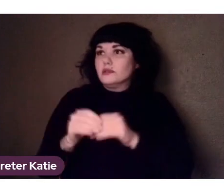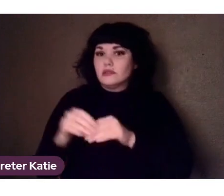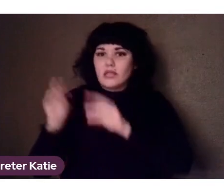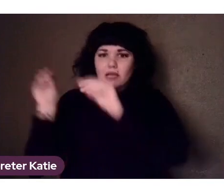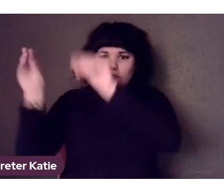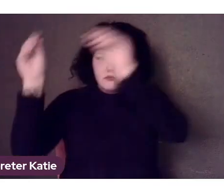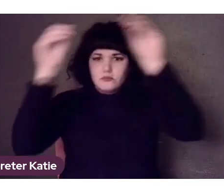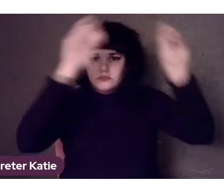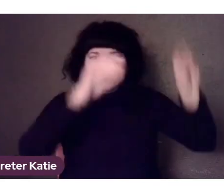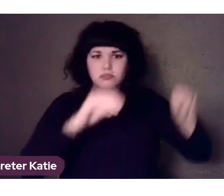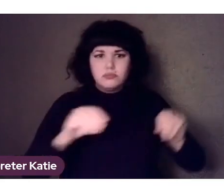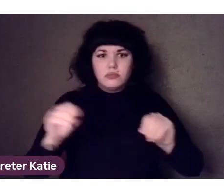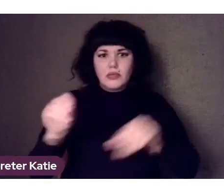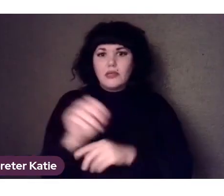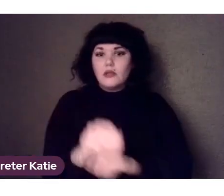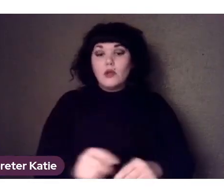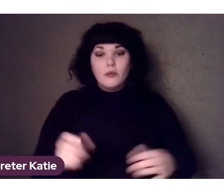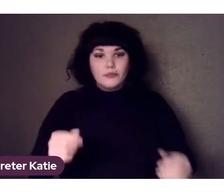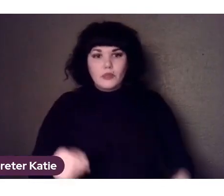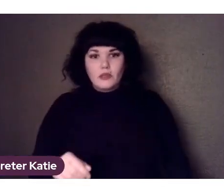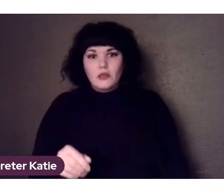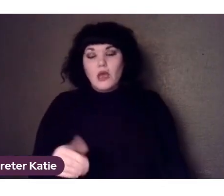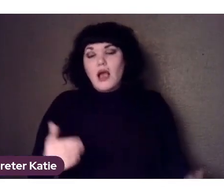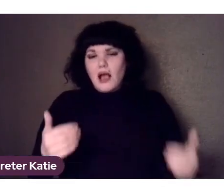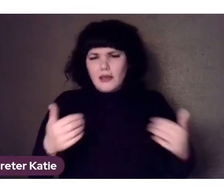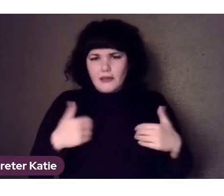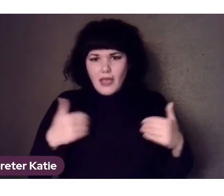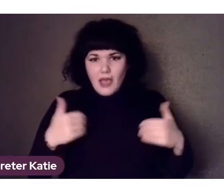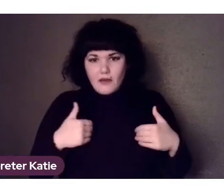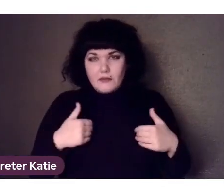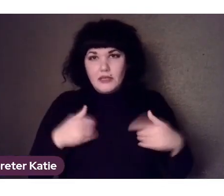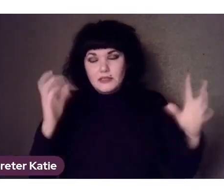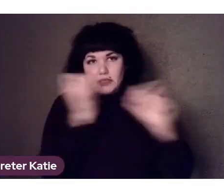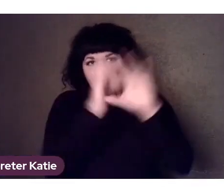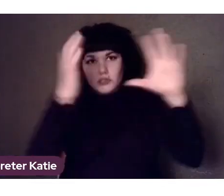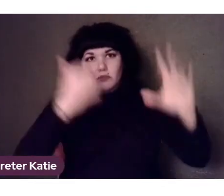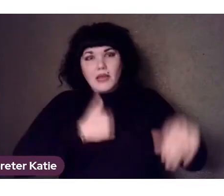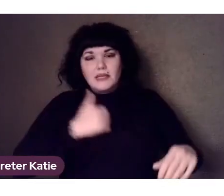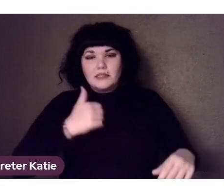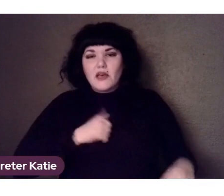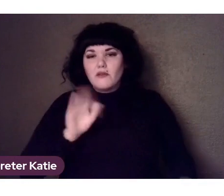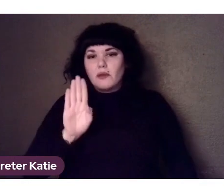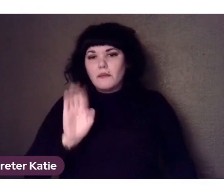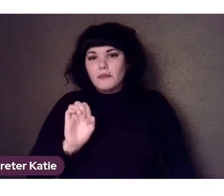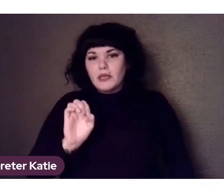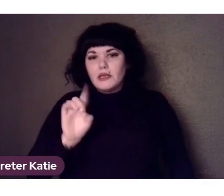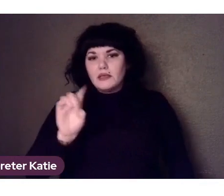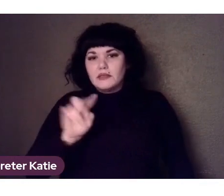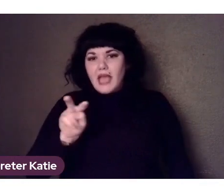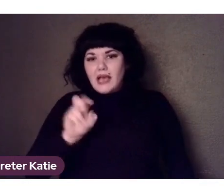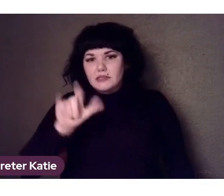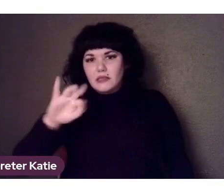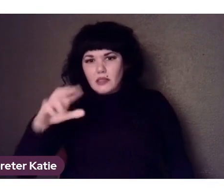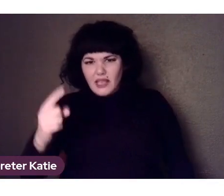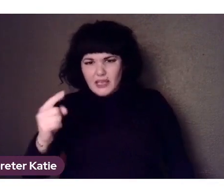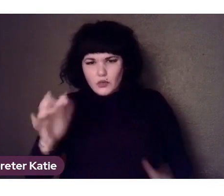Bedazzling, I have this image of myself with gems and crystals. And then I had this